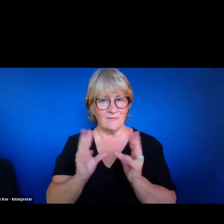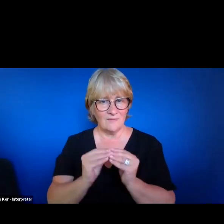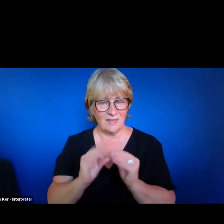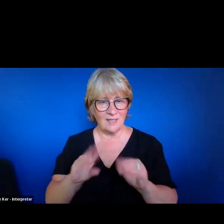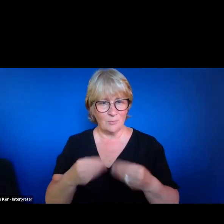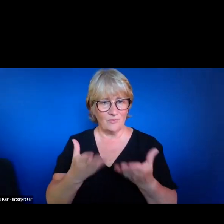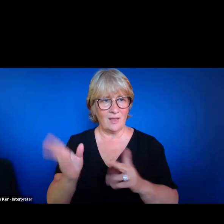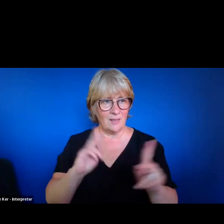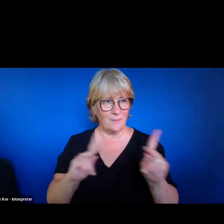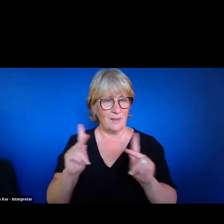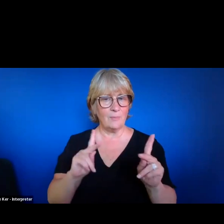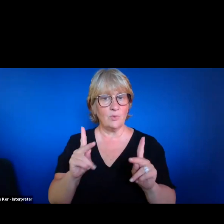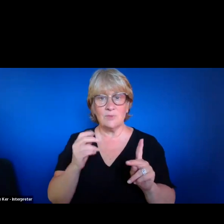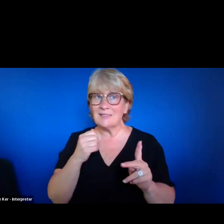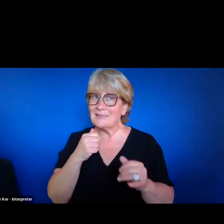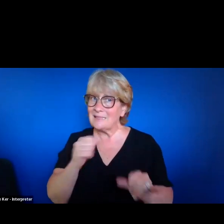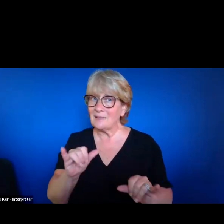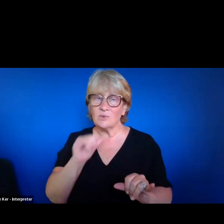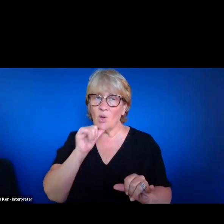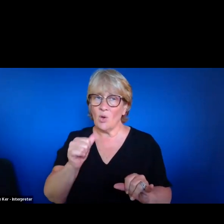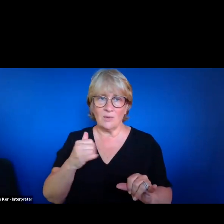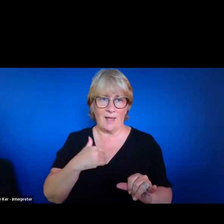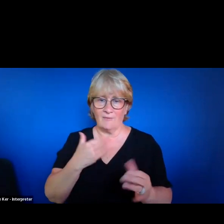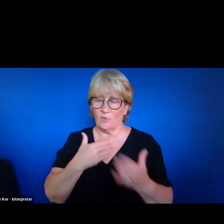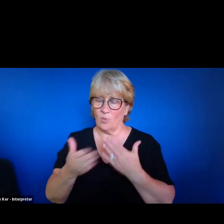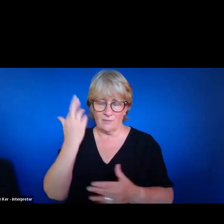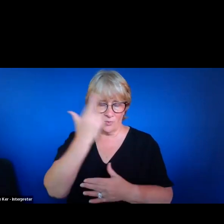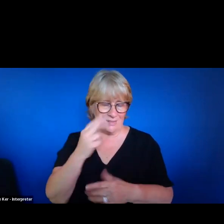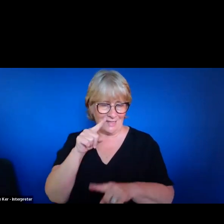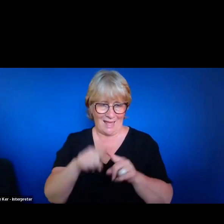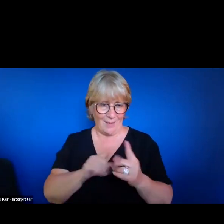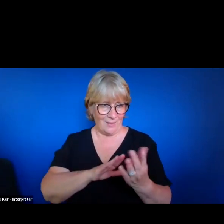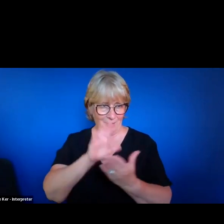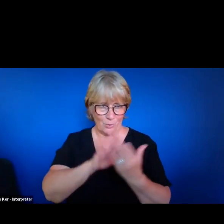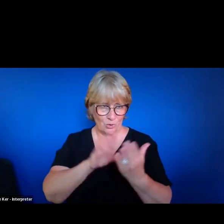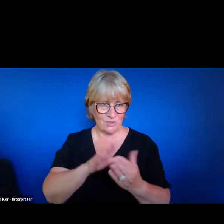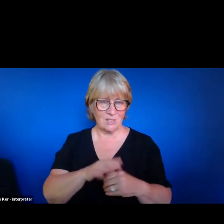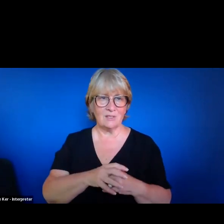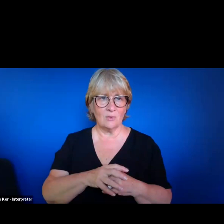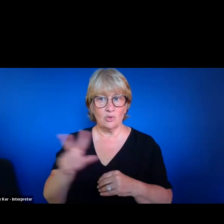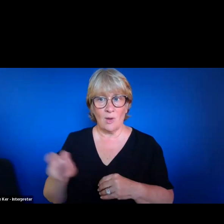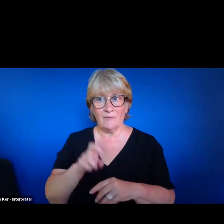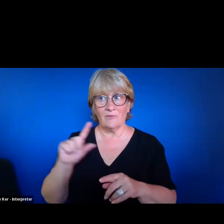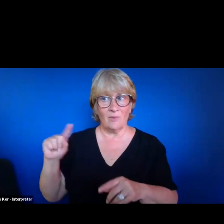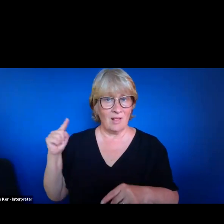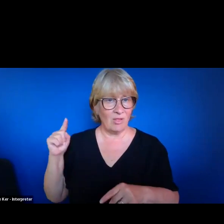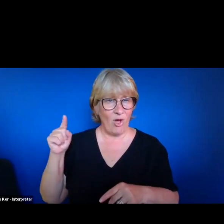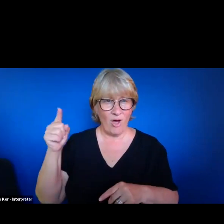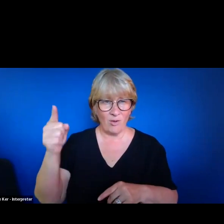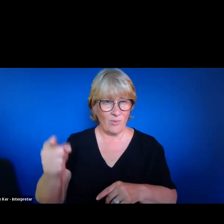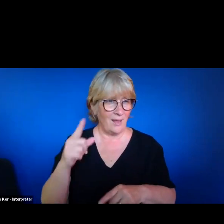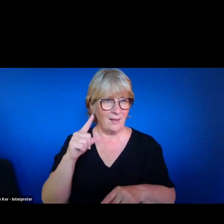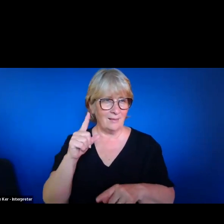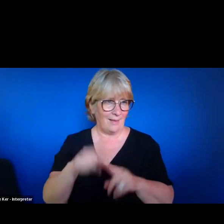providing people who still don't, who for whatever reason can't be in person or would be traveling from a long way and can't make that